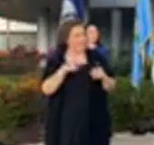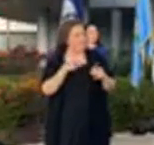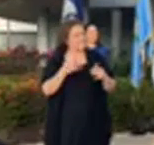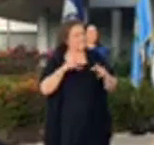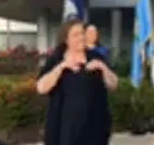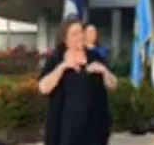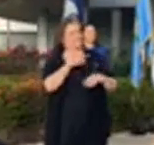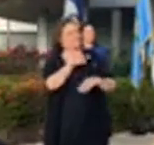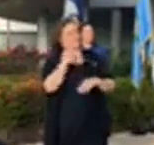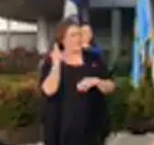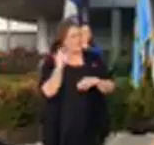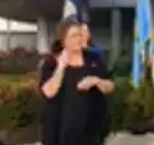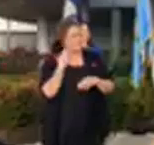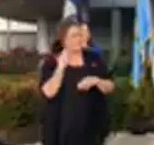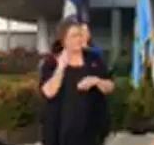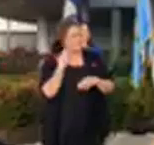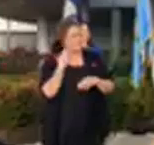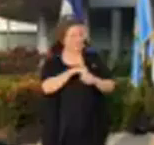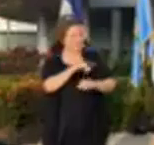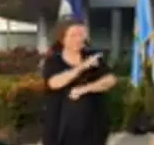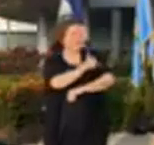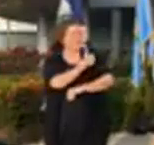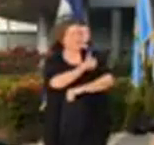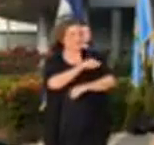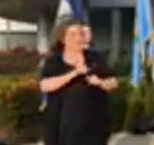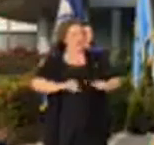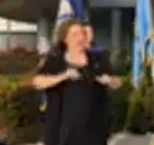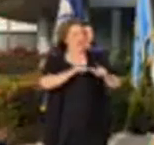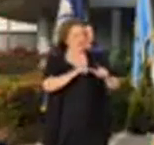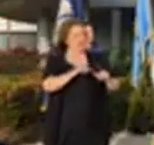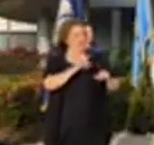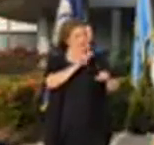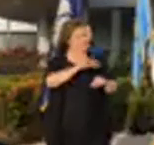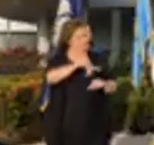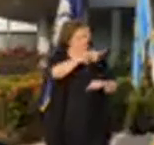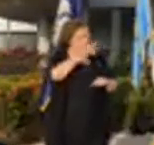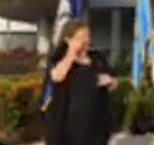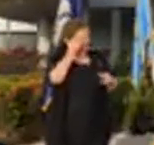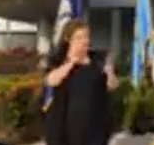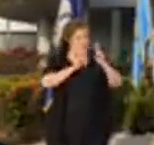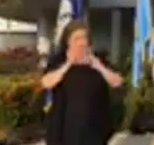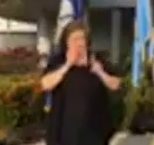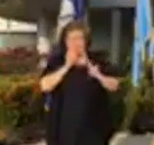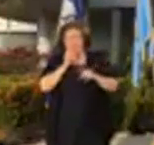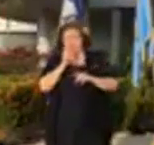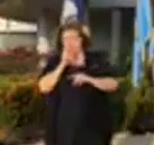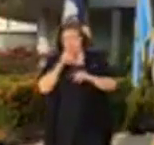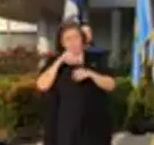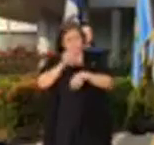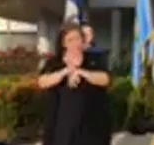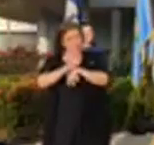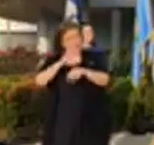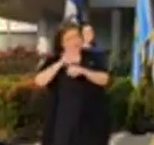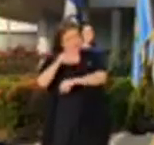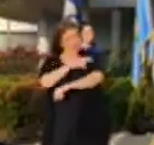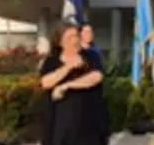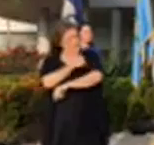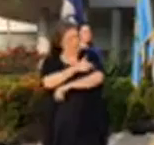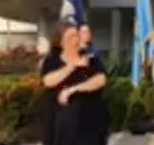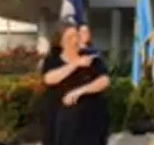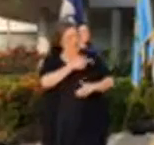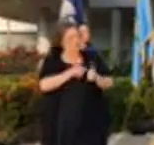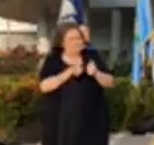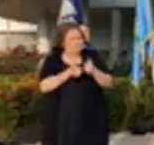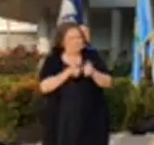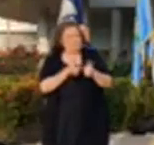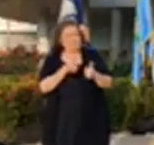if you know anyone that works in the healthcare industry, it's a good time now to reach out to them, give them a call, give them a text. Just let them know that you're thinking of